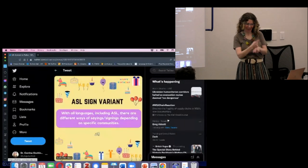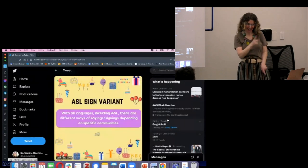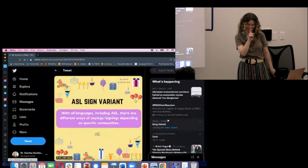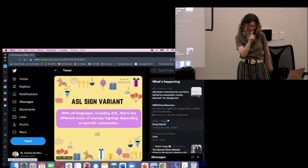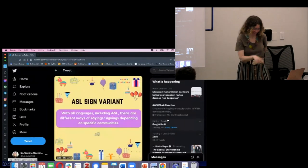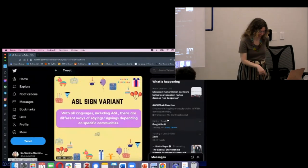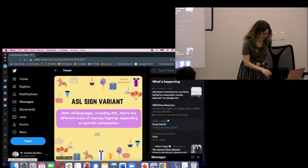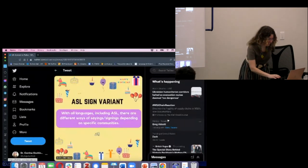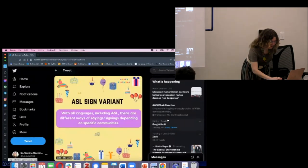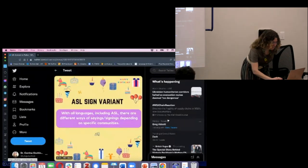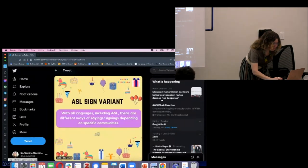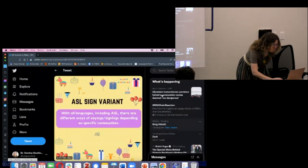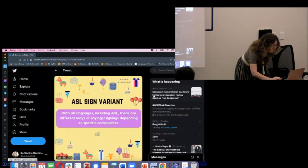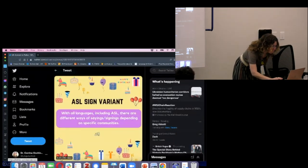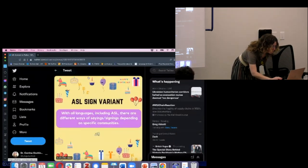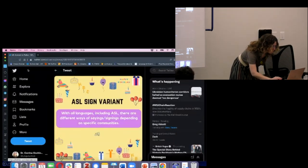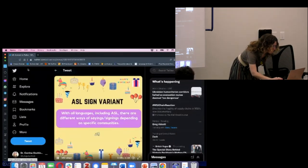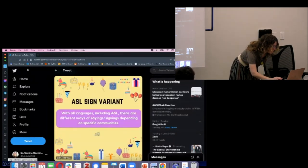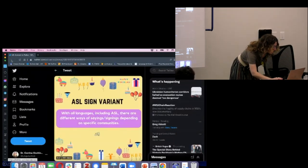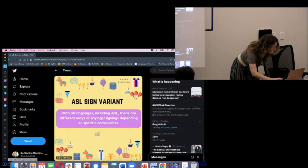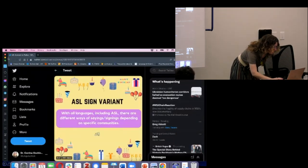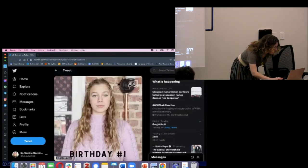So many signs for birthday, right?